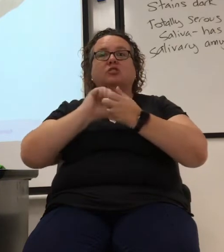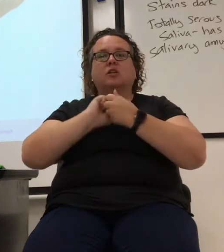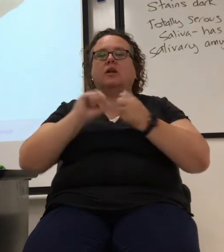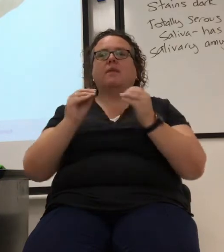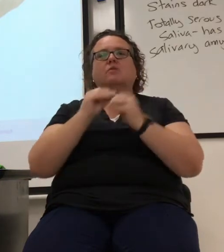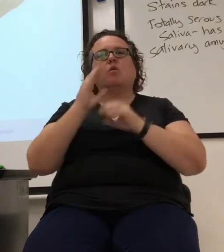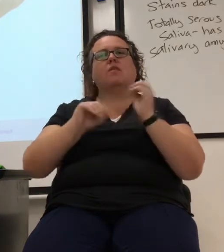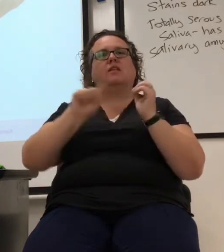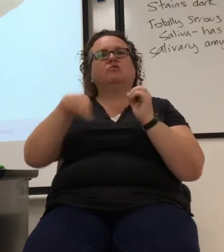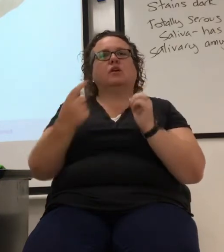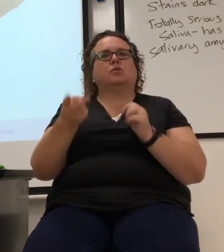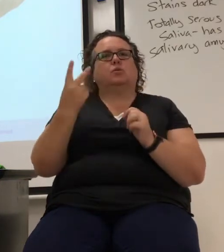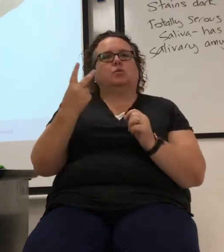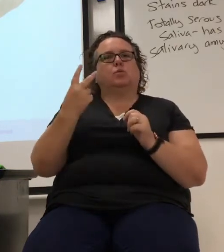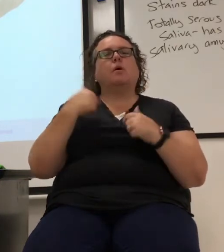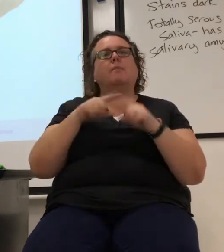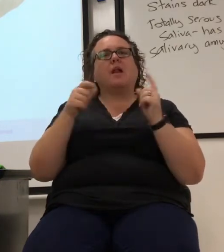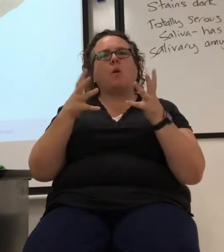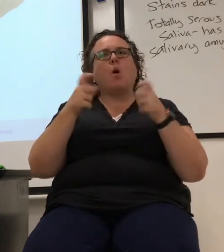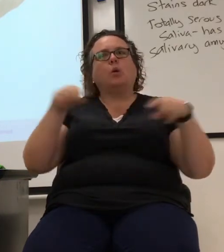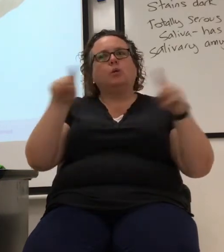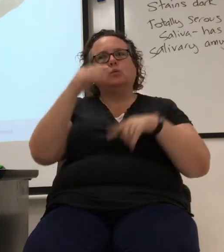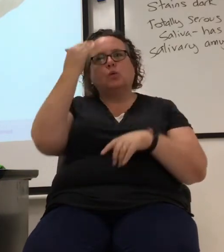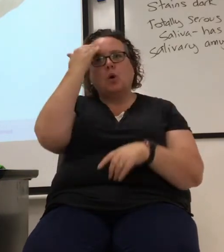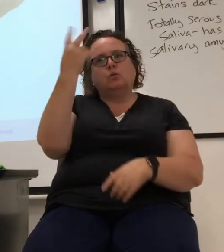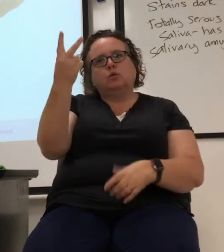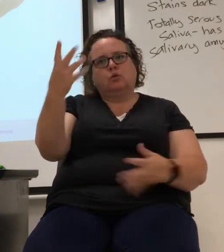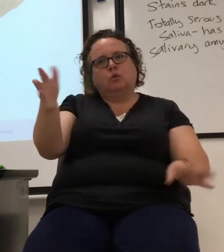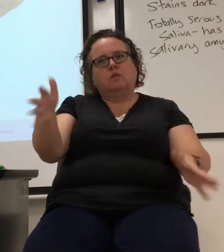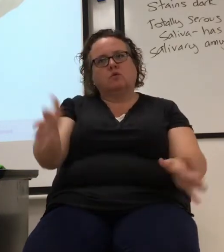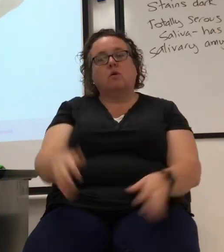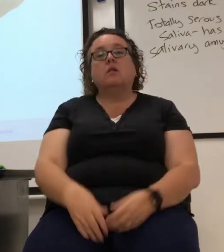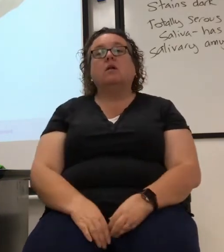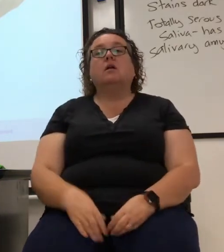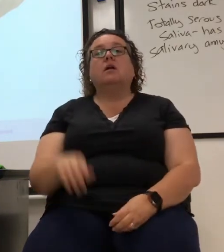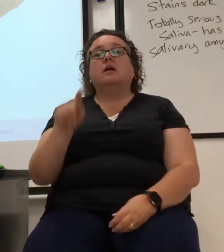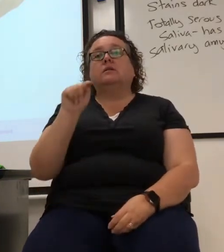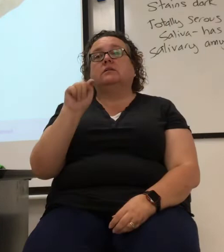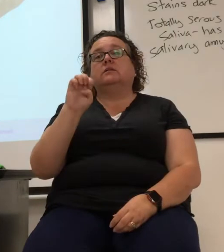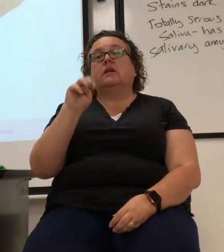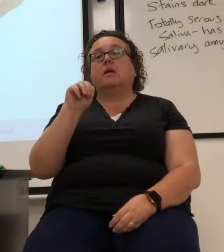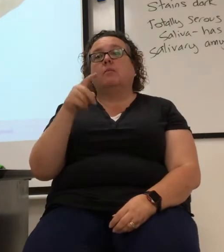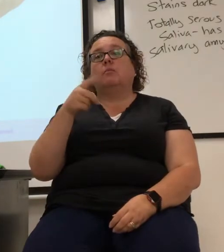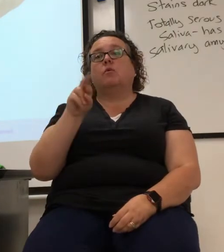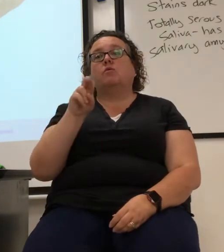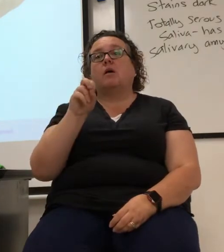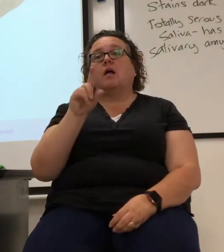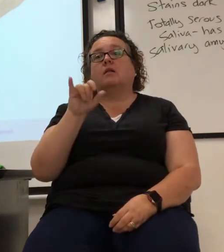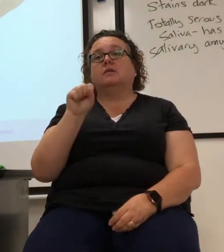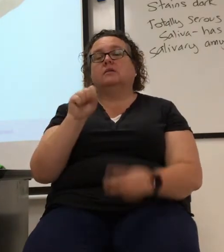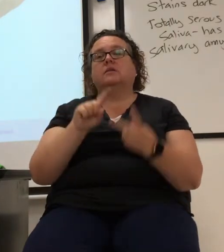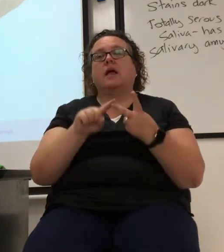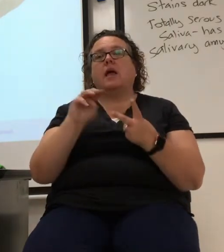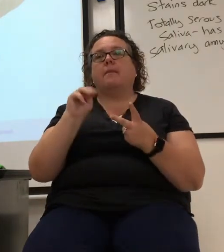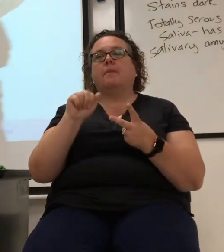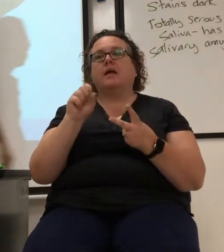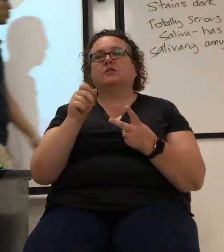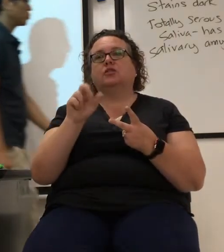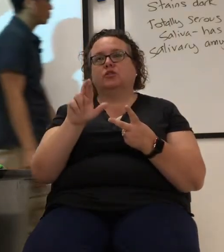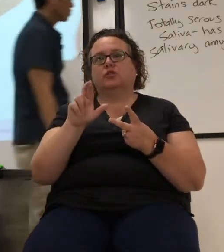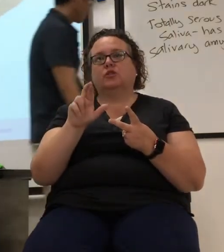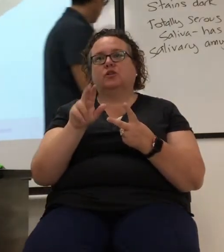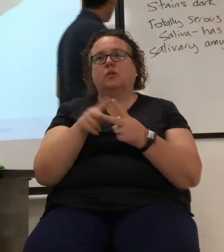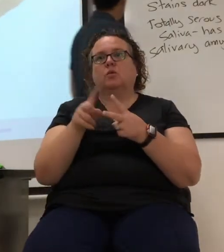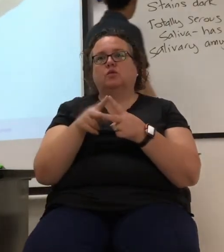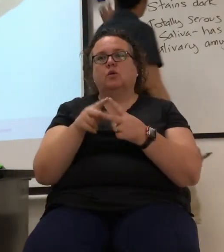these two, but I'll just have you know two. Okay. The temporalis and masseter helps you